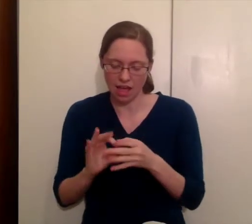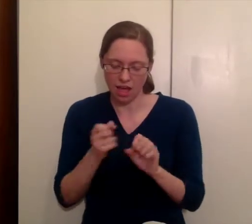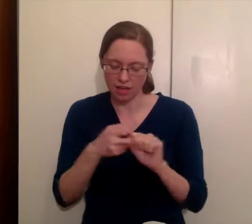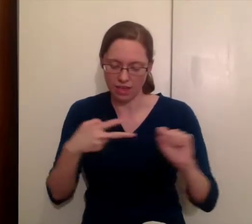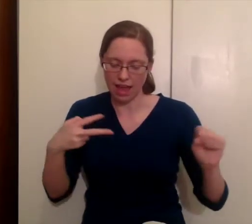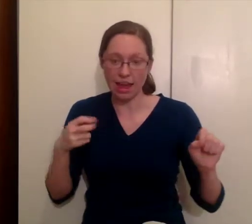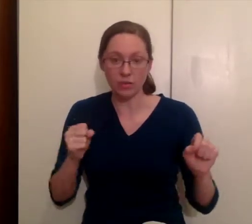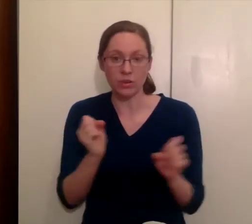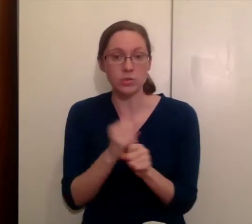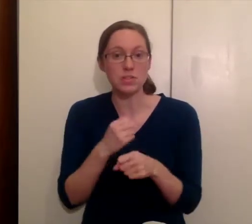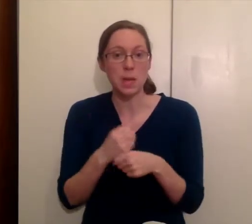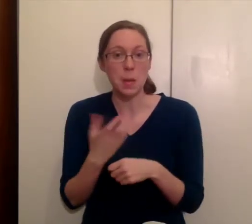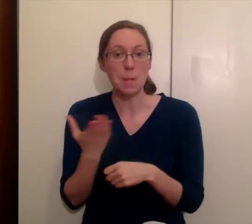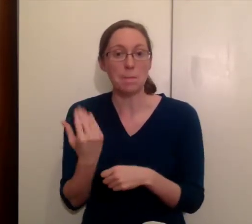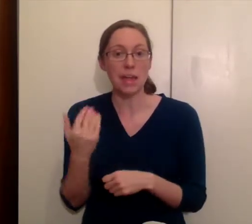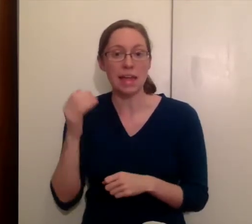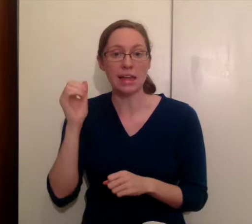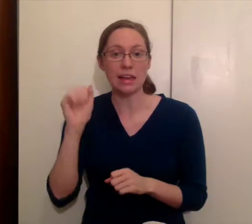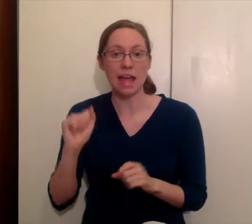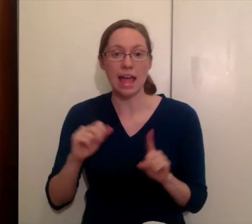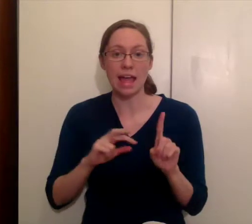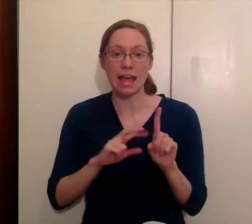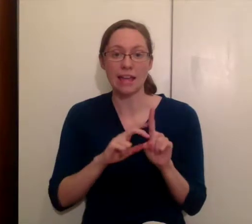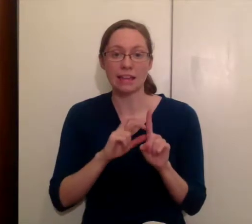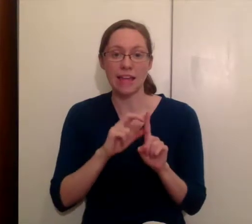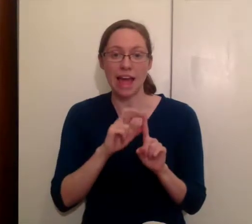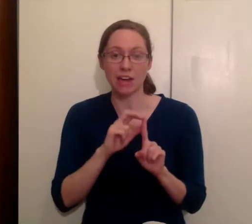of arrows made a ladder.